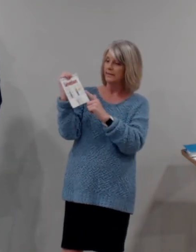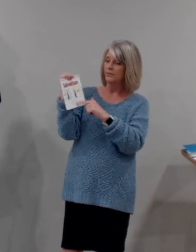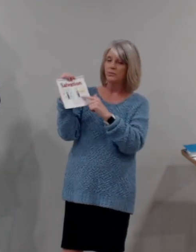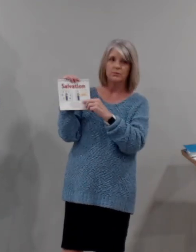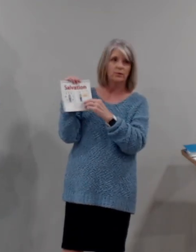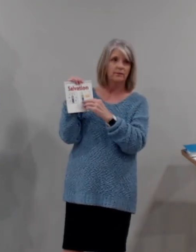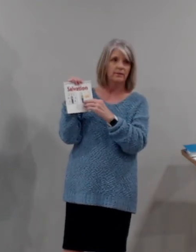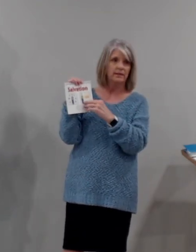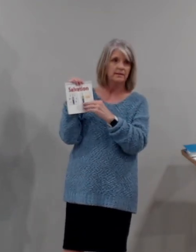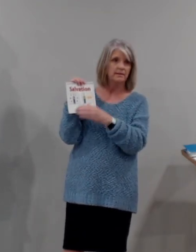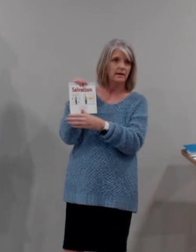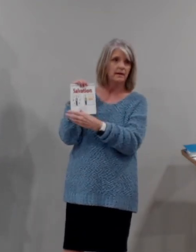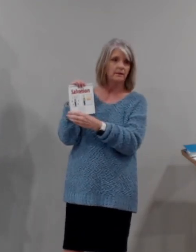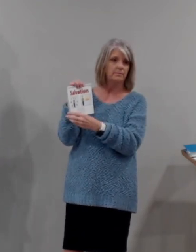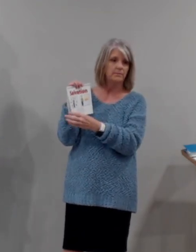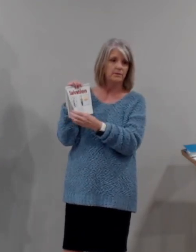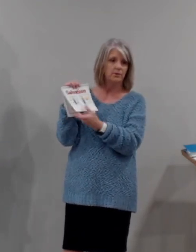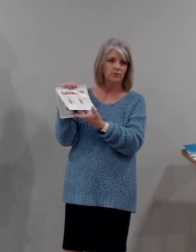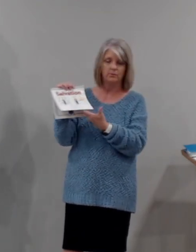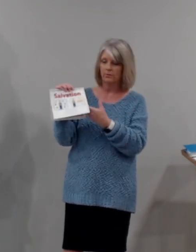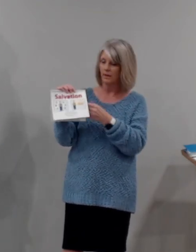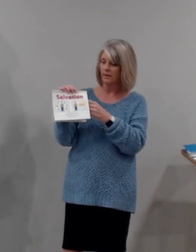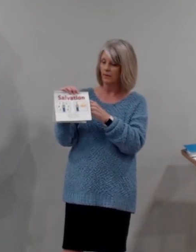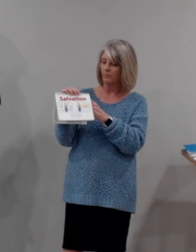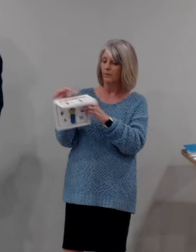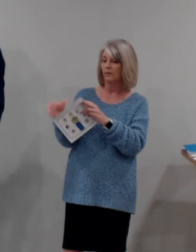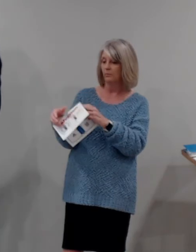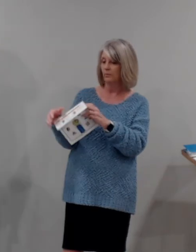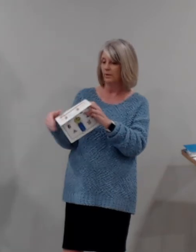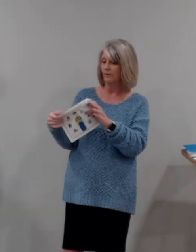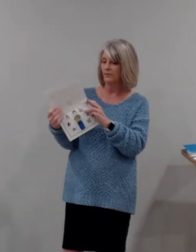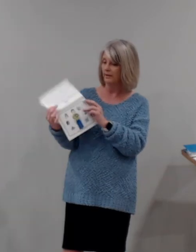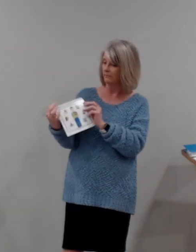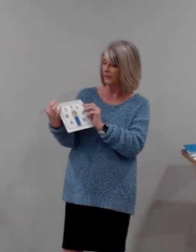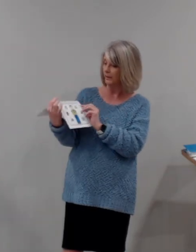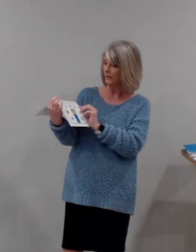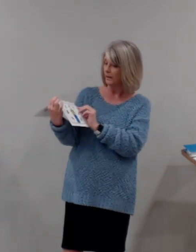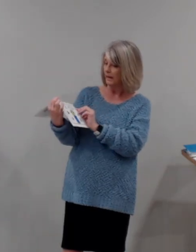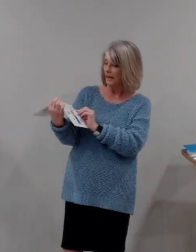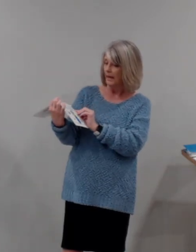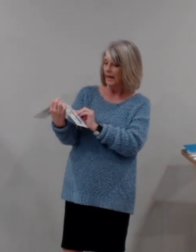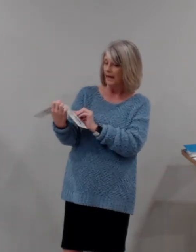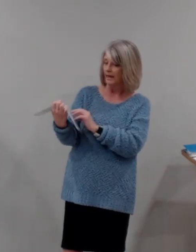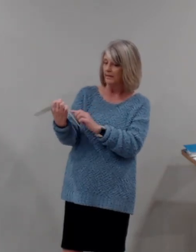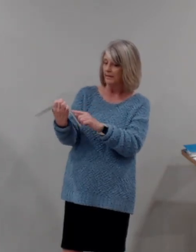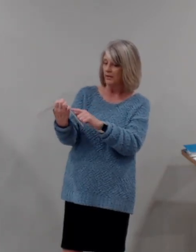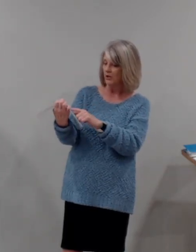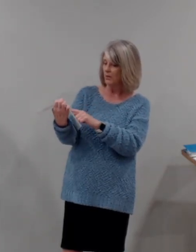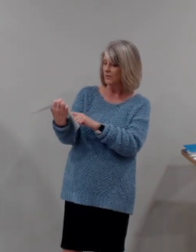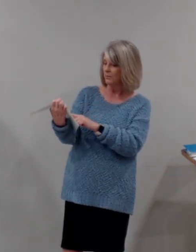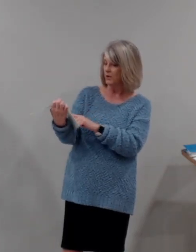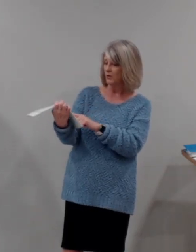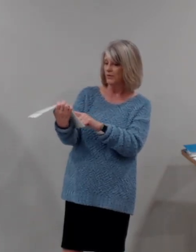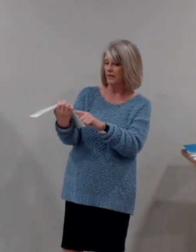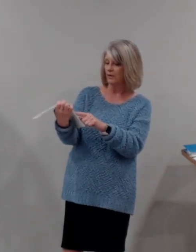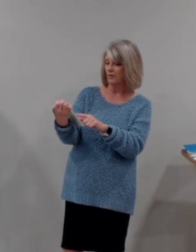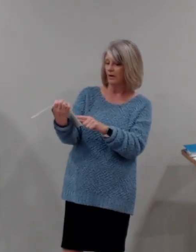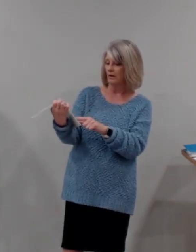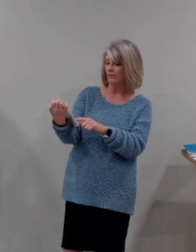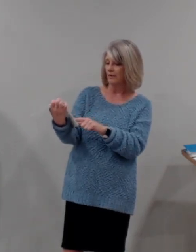use one of these to one of our deaf men, And it shows the pictures here of, I don't